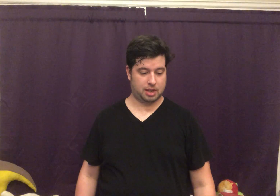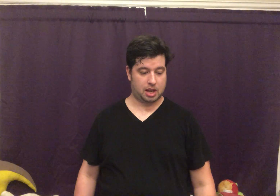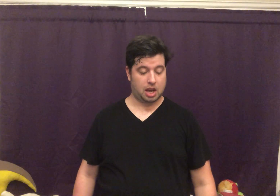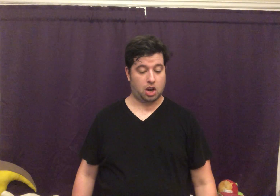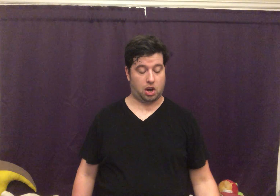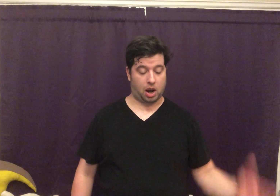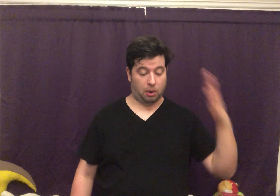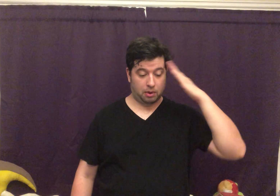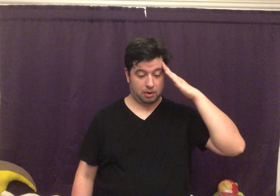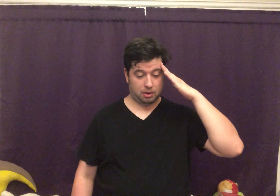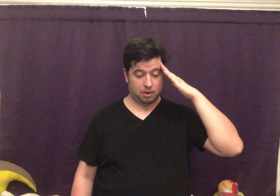No.